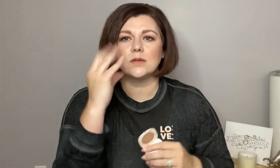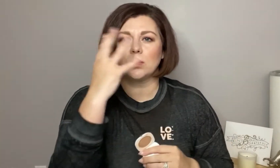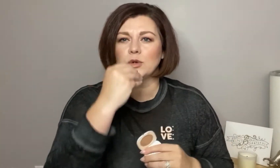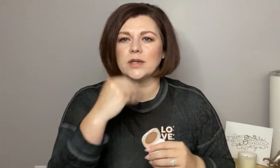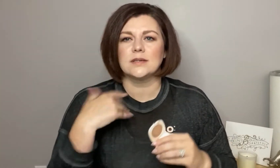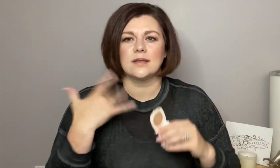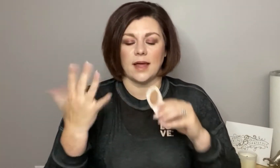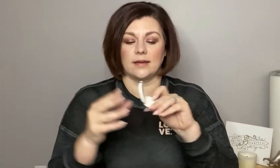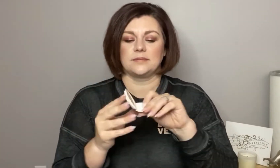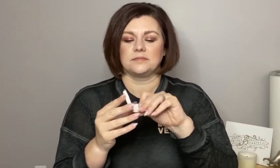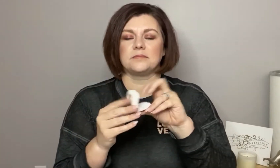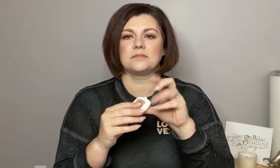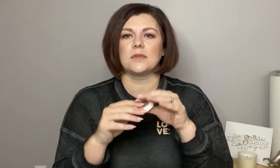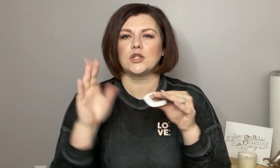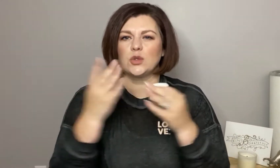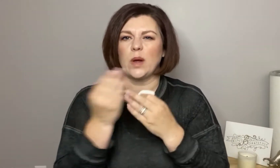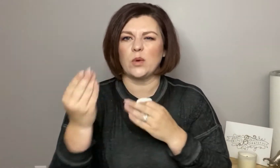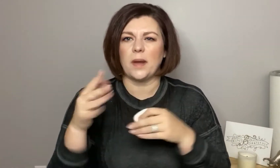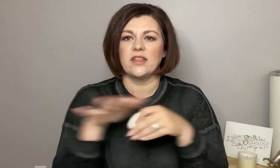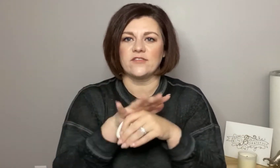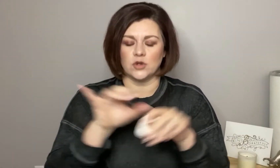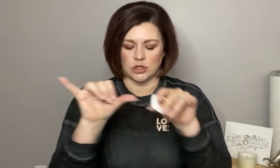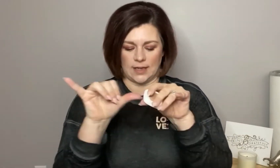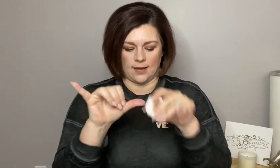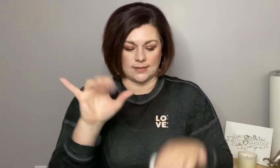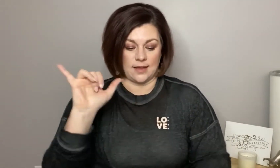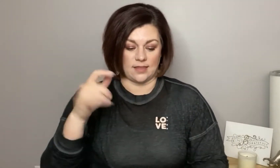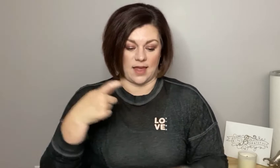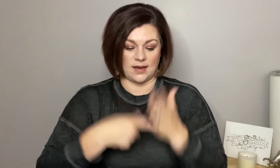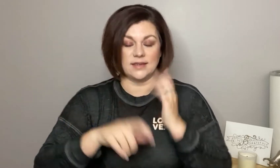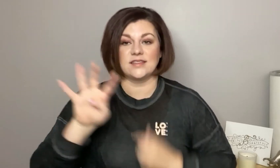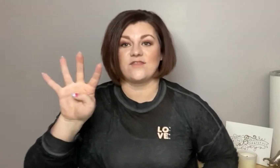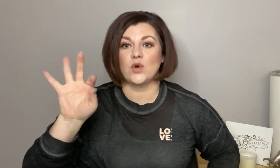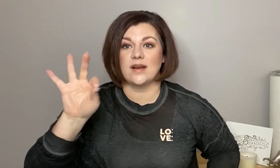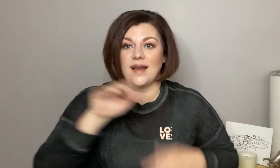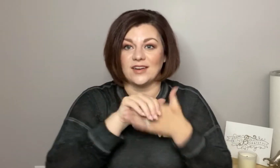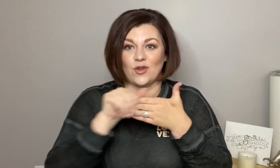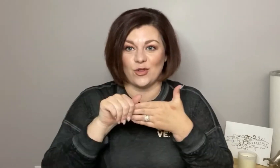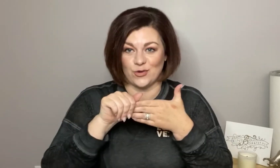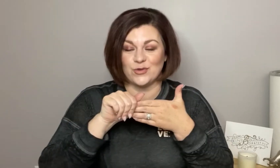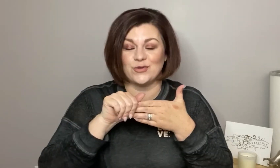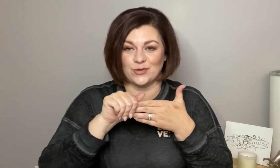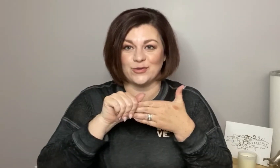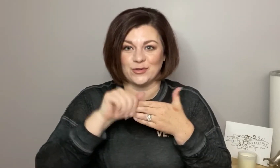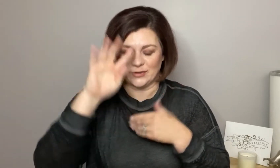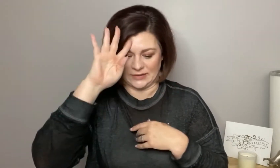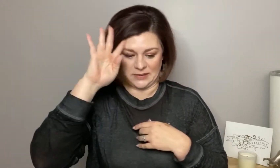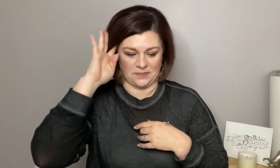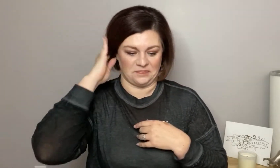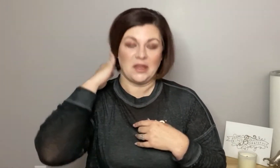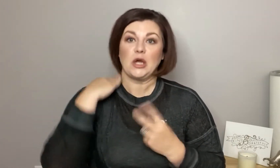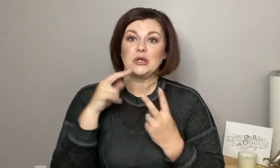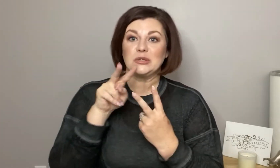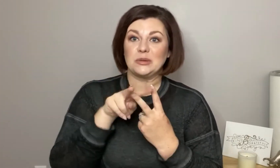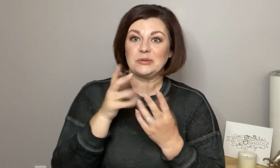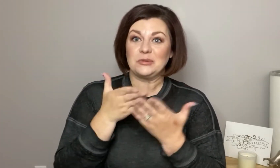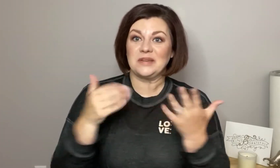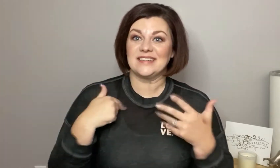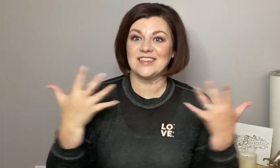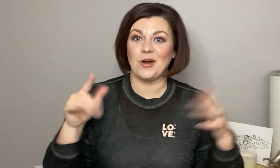It's just so beautiful. So that's what I would do. I would get the full size of that one for $49. So we are